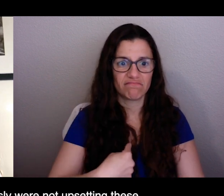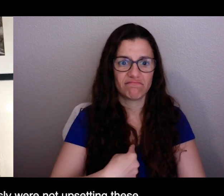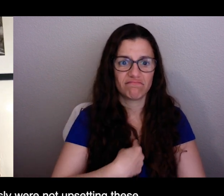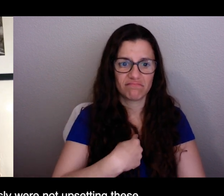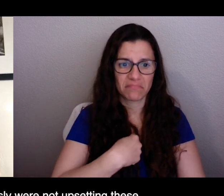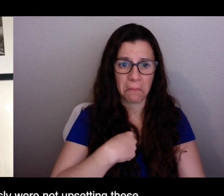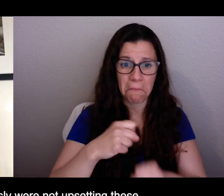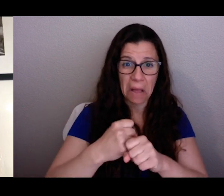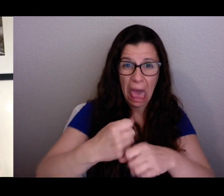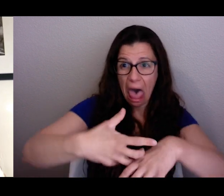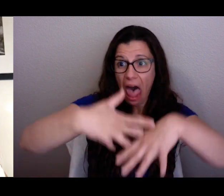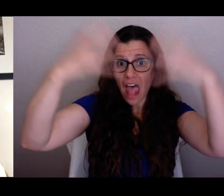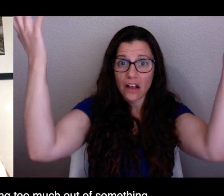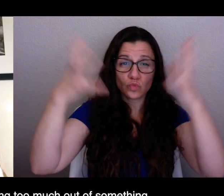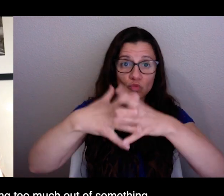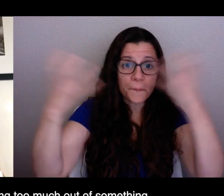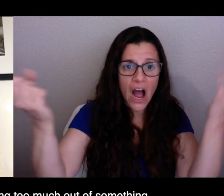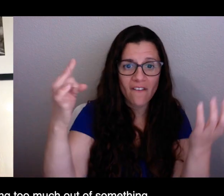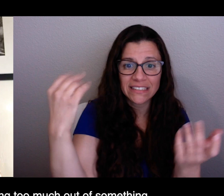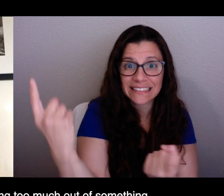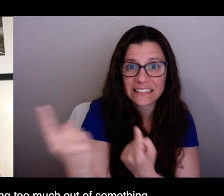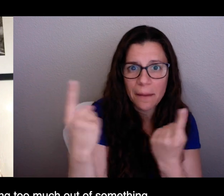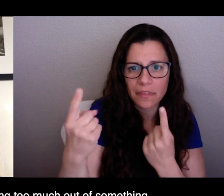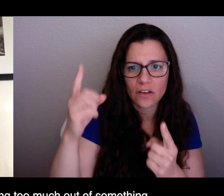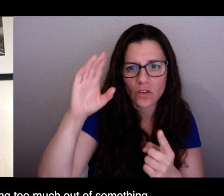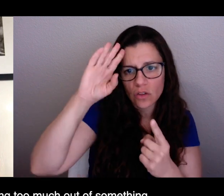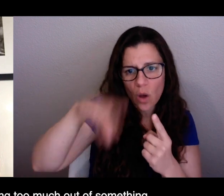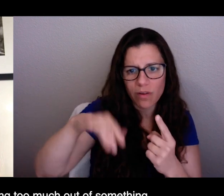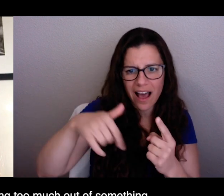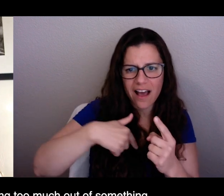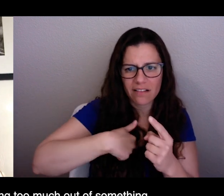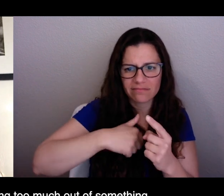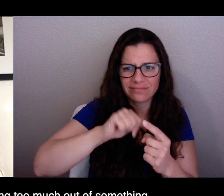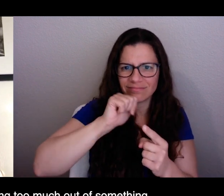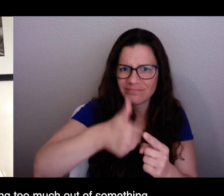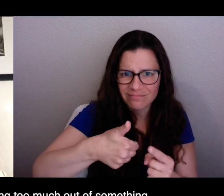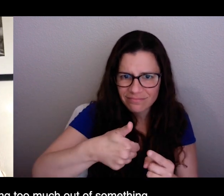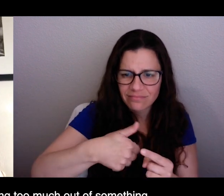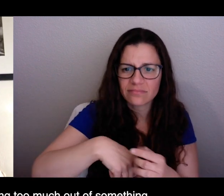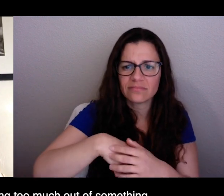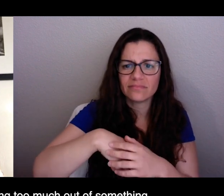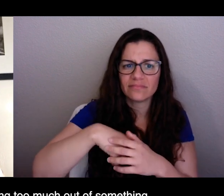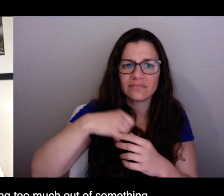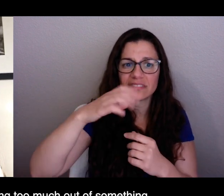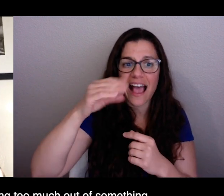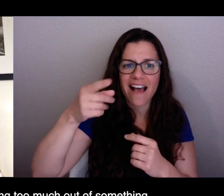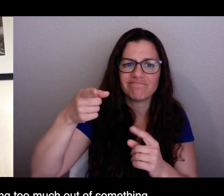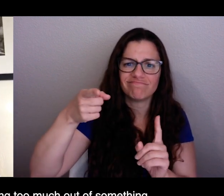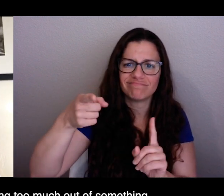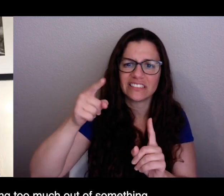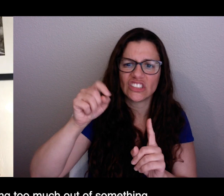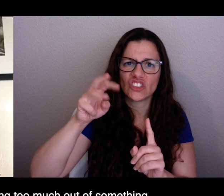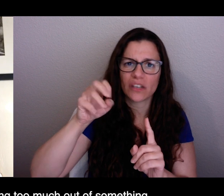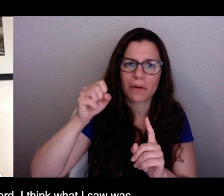it made me wonder if I was, just making too much out of something, and knowing that I wasn't.